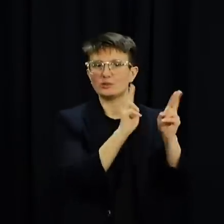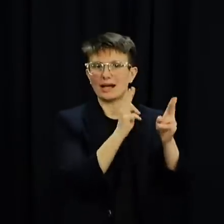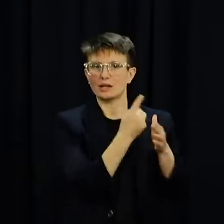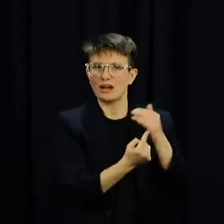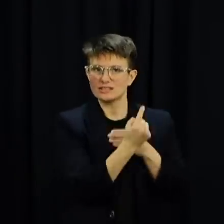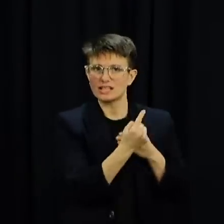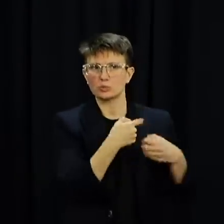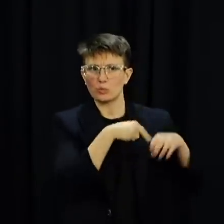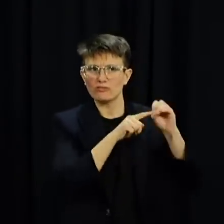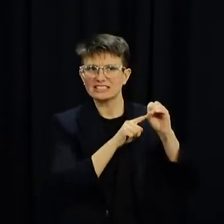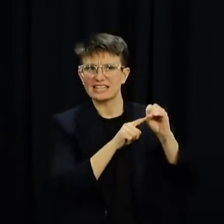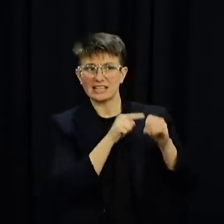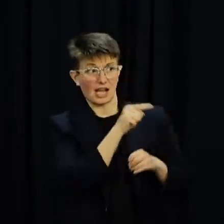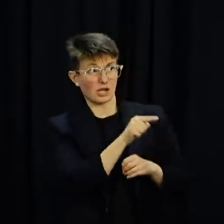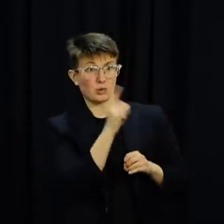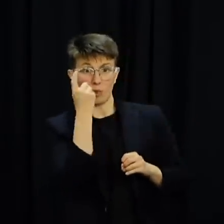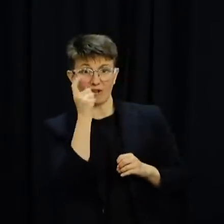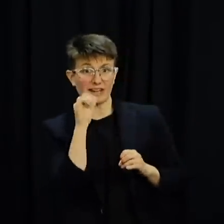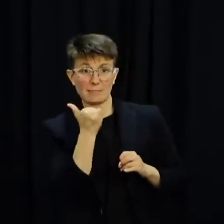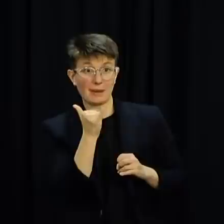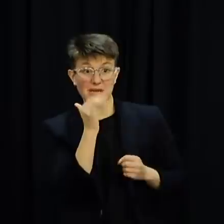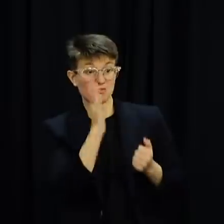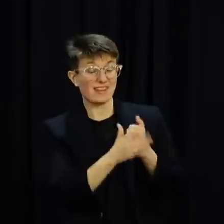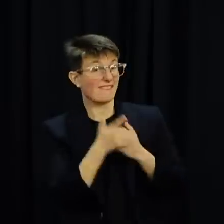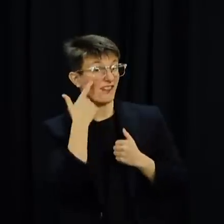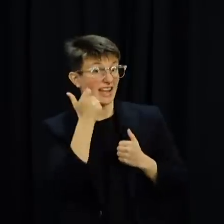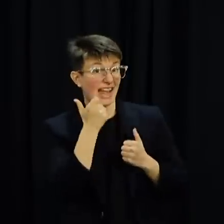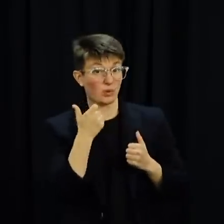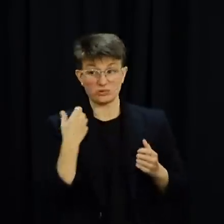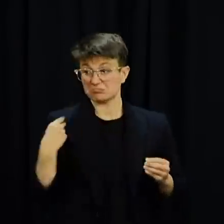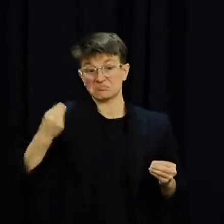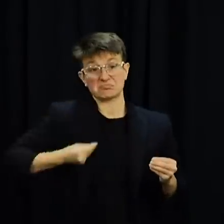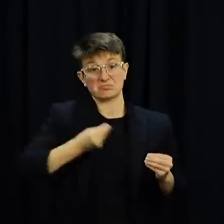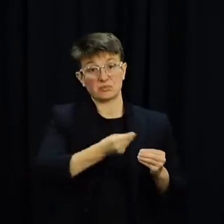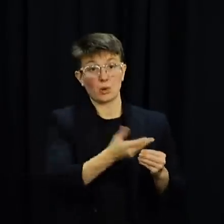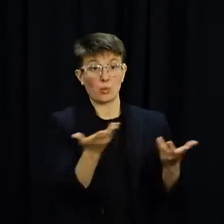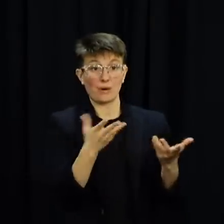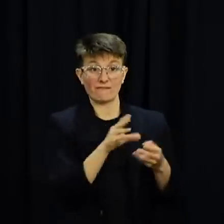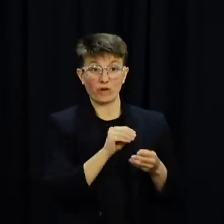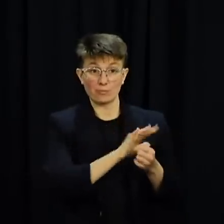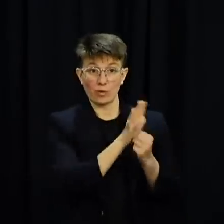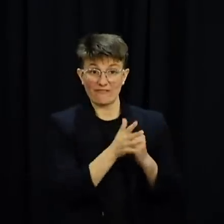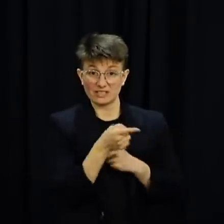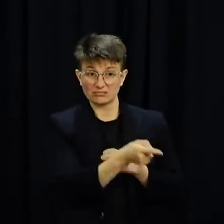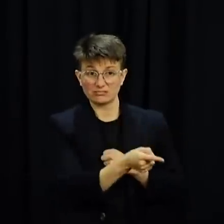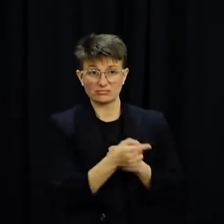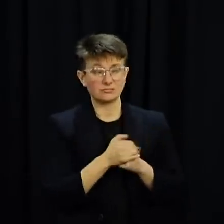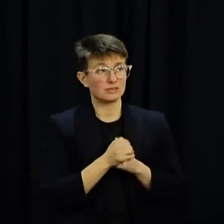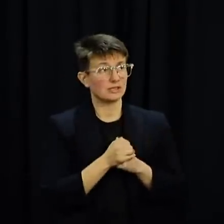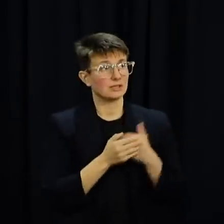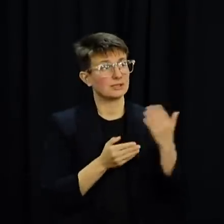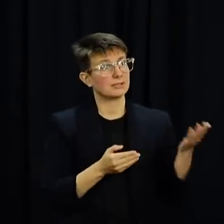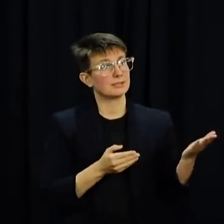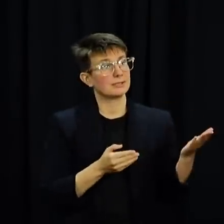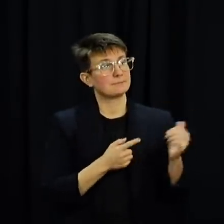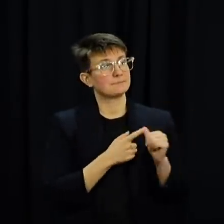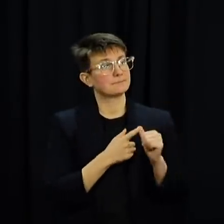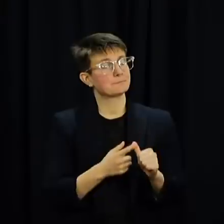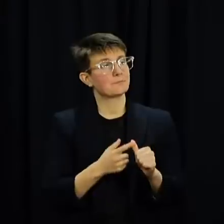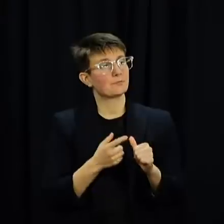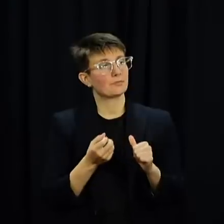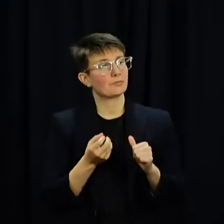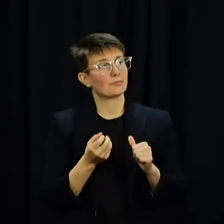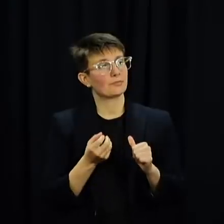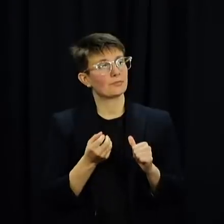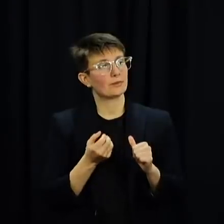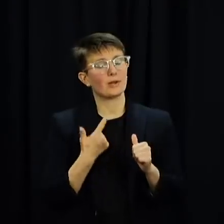source of the infection? So two things there. The genome sequencing will be very helpful in this regard.